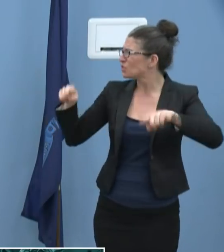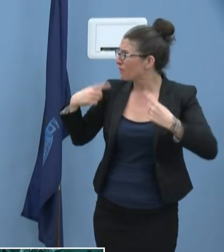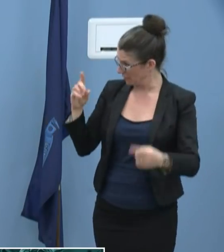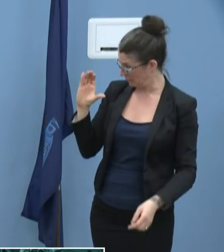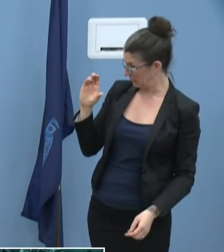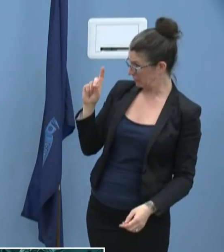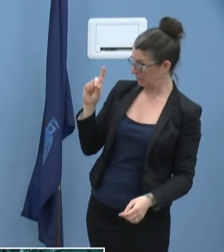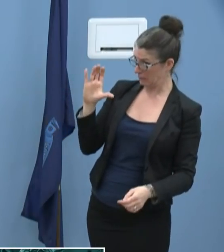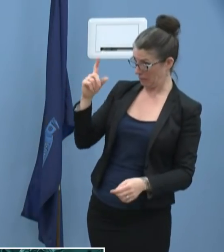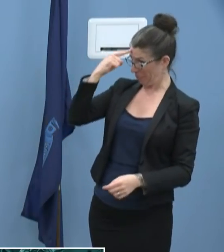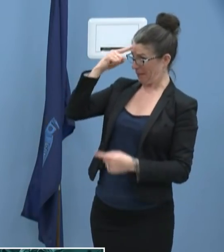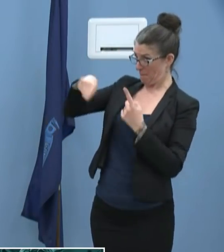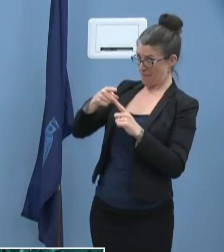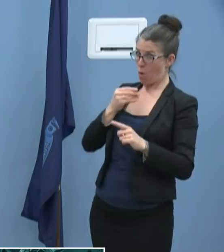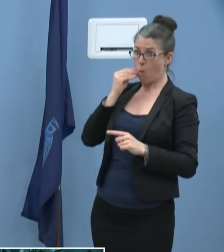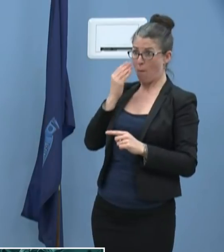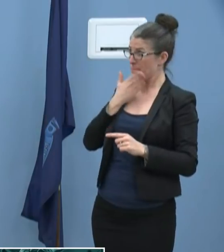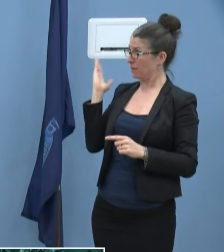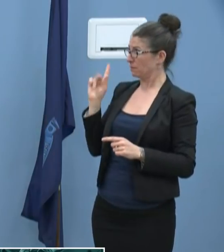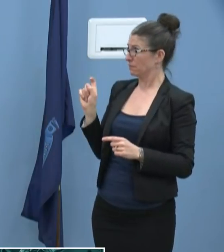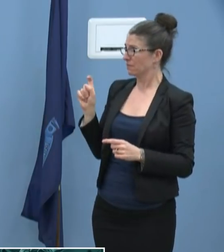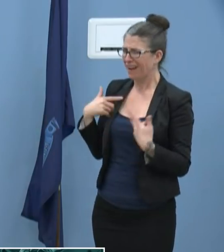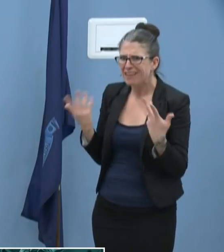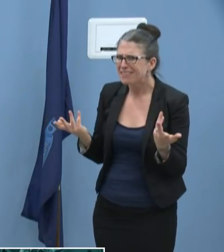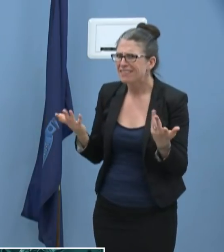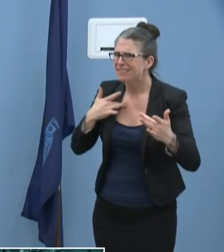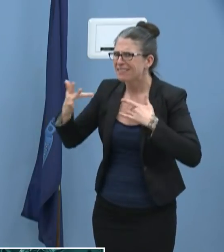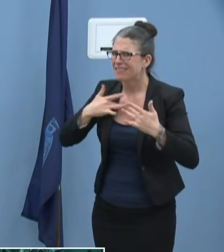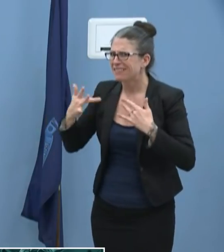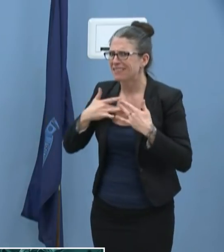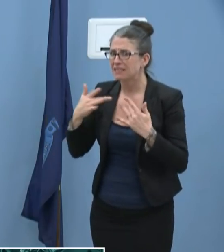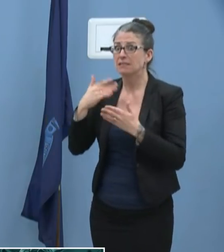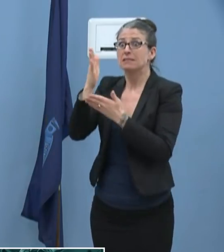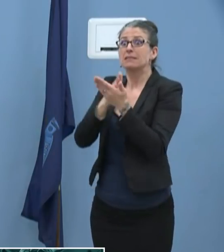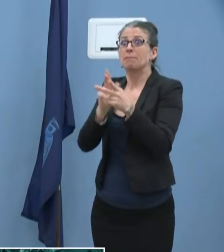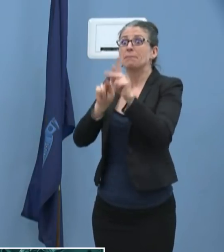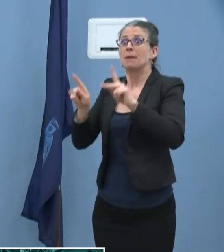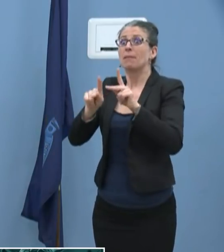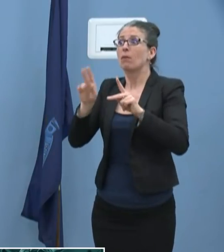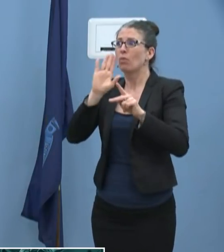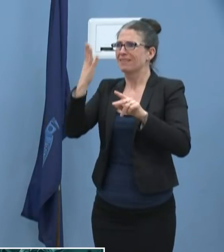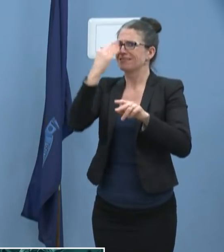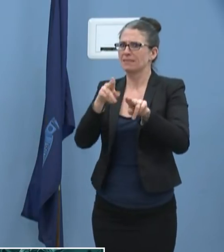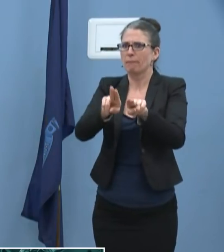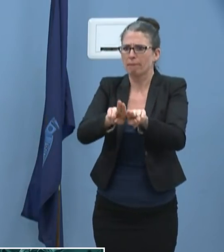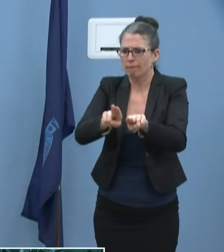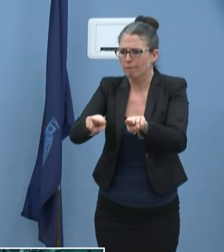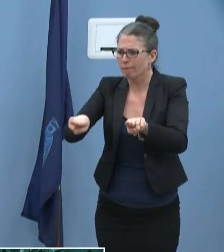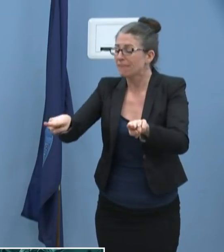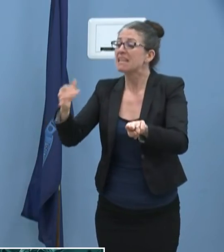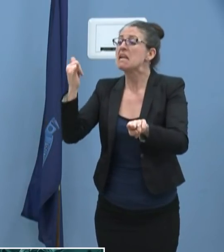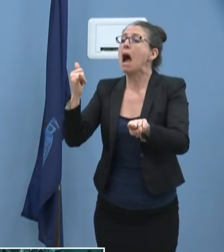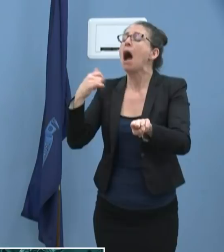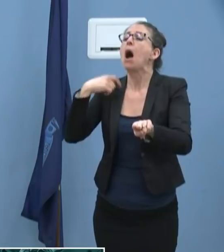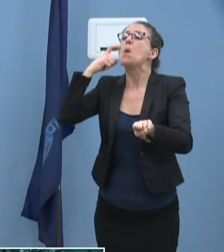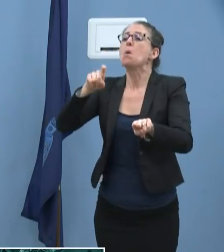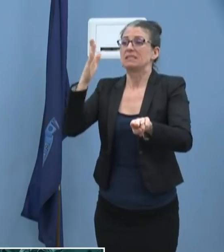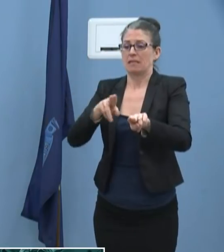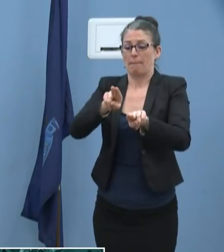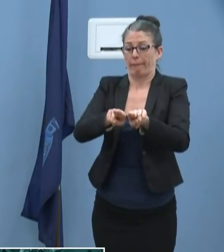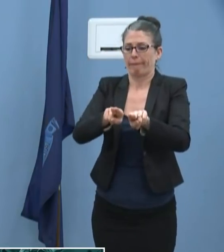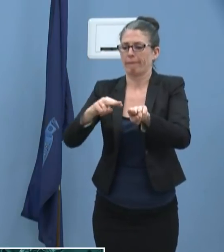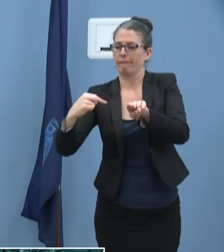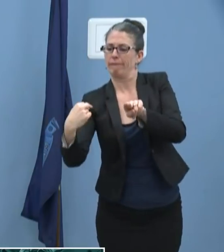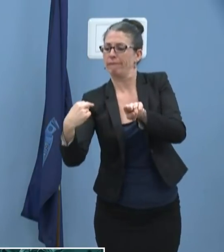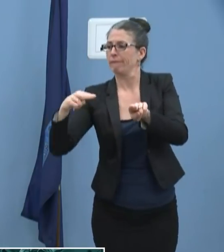doing is having people sleep head to toe to create distance, and I'm just wondering if that's an effective strategy. I'm not